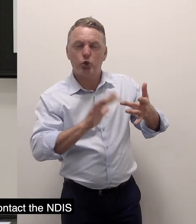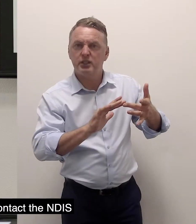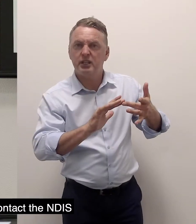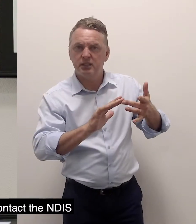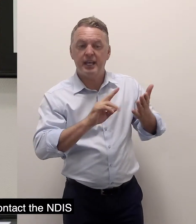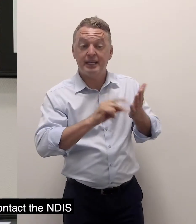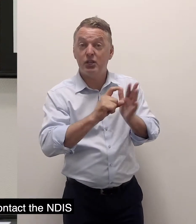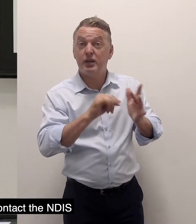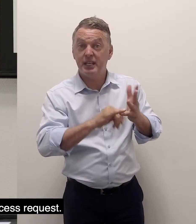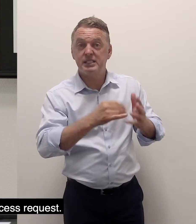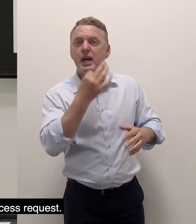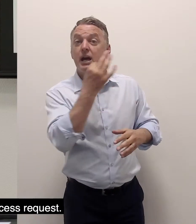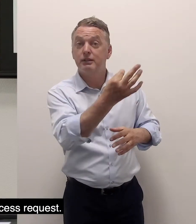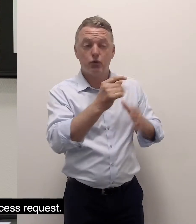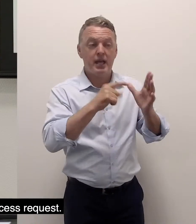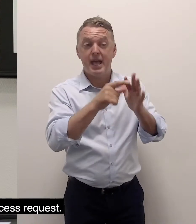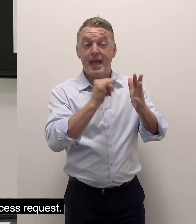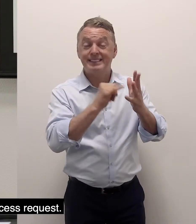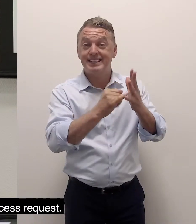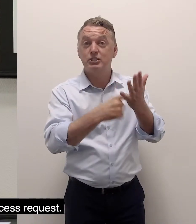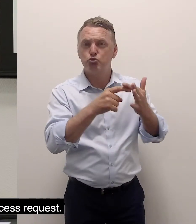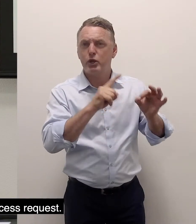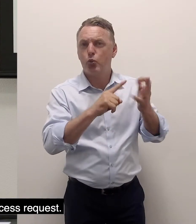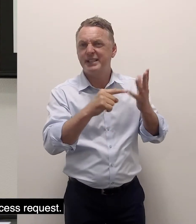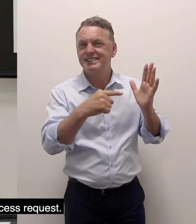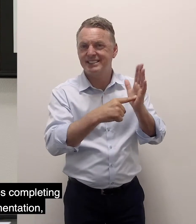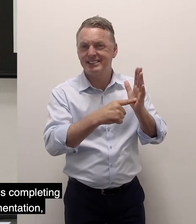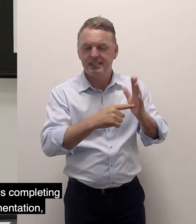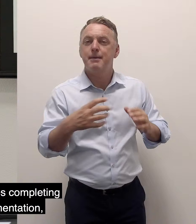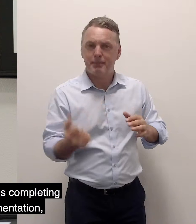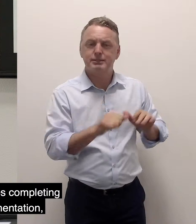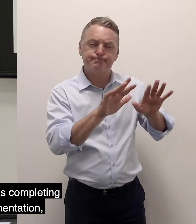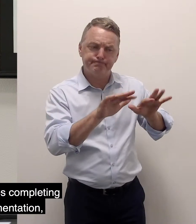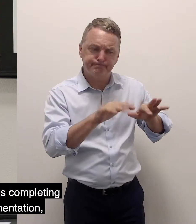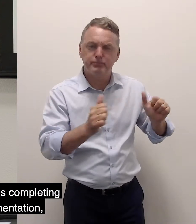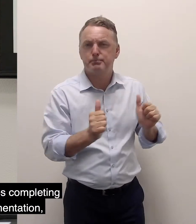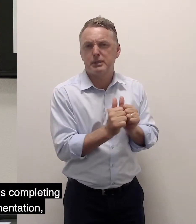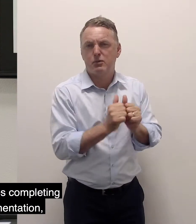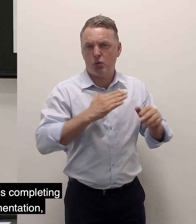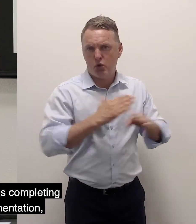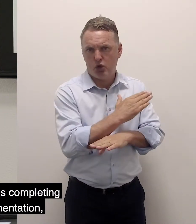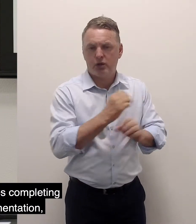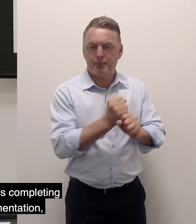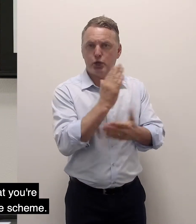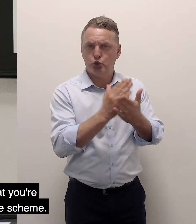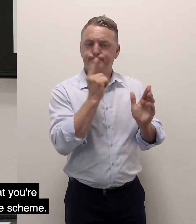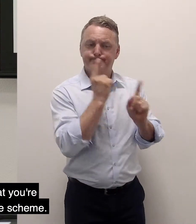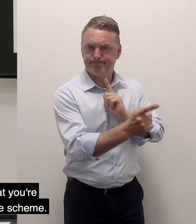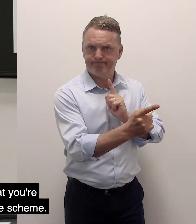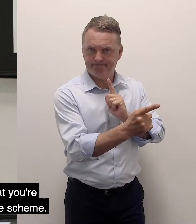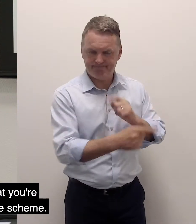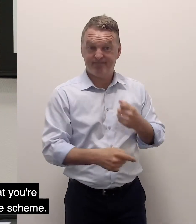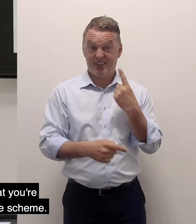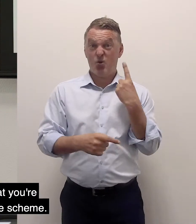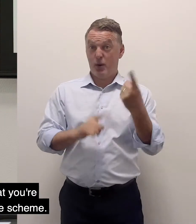to contact the NDIS and make an access request. And that involves completing some documentation to show that